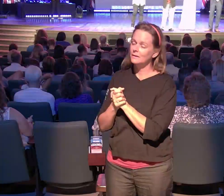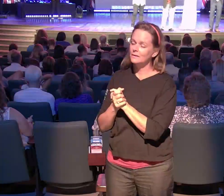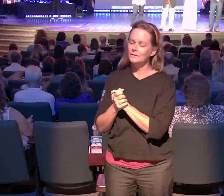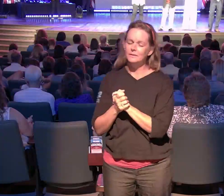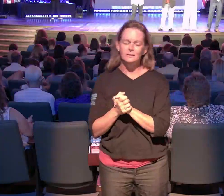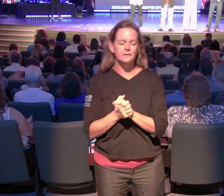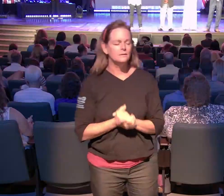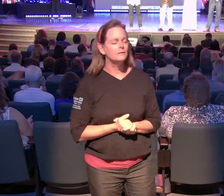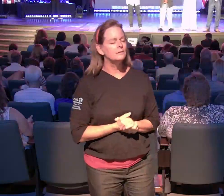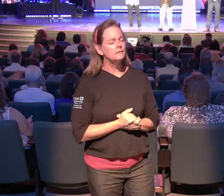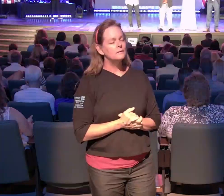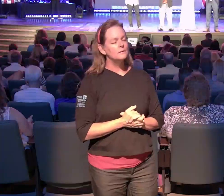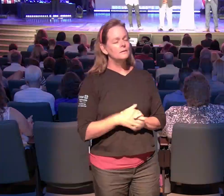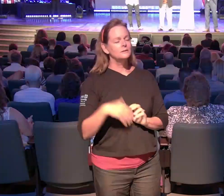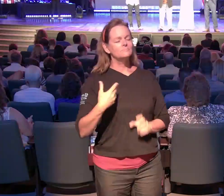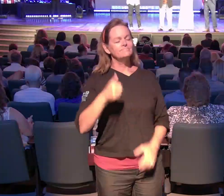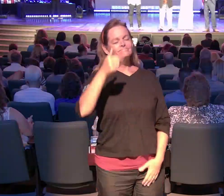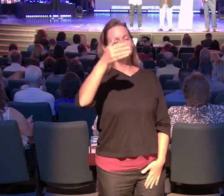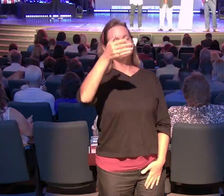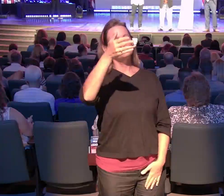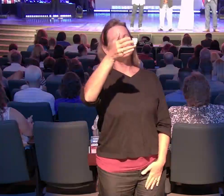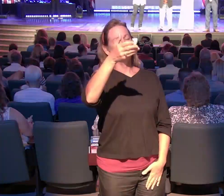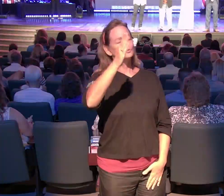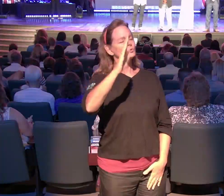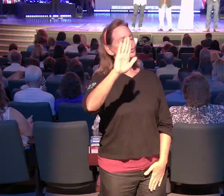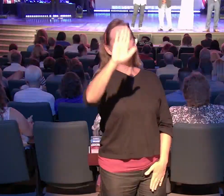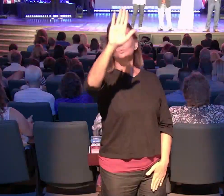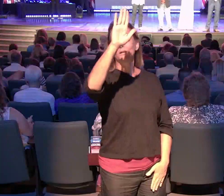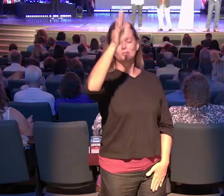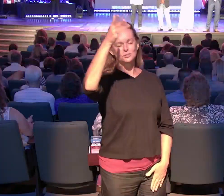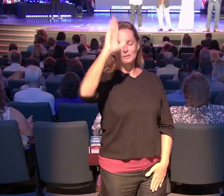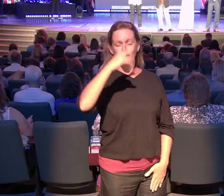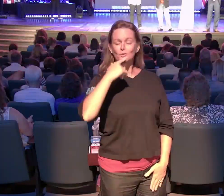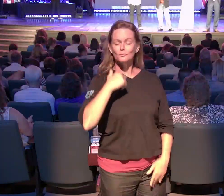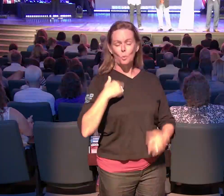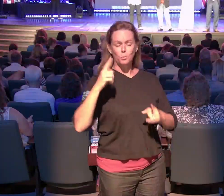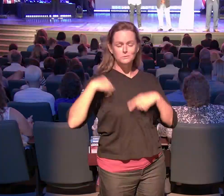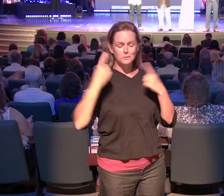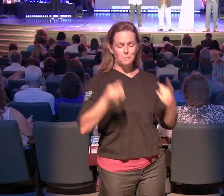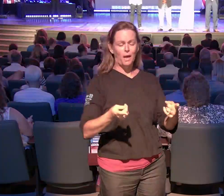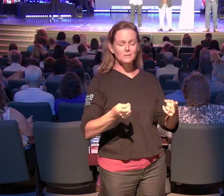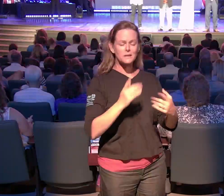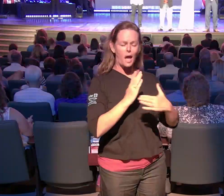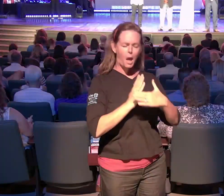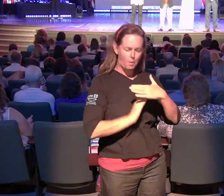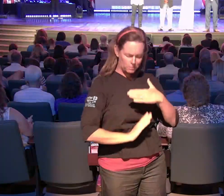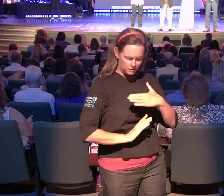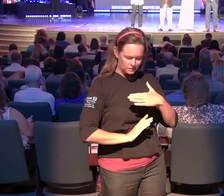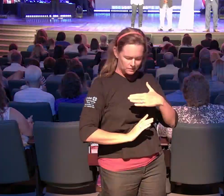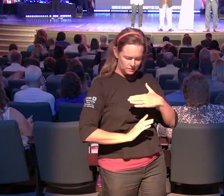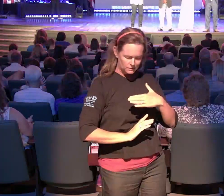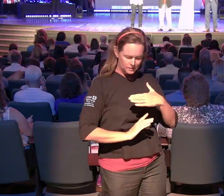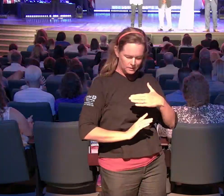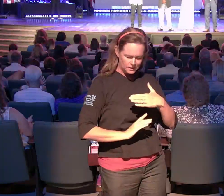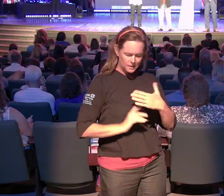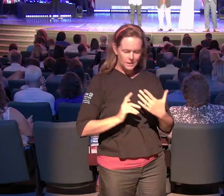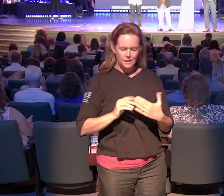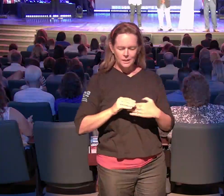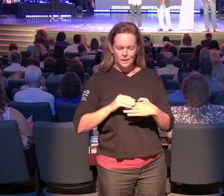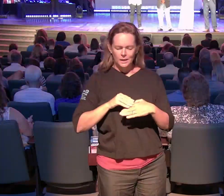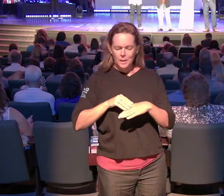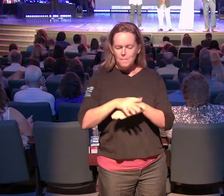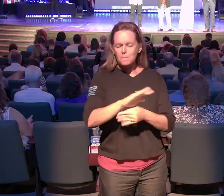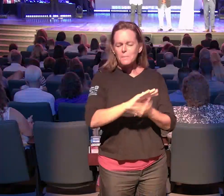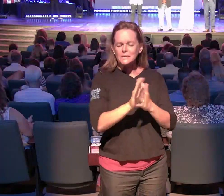Gracious God, we come to you tonight as humbly as we know how. You've told us, Heavenly Father, that peacemakers reflect the heart of